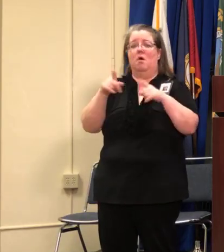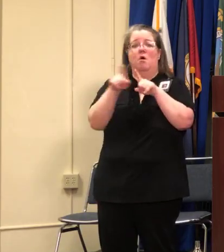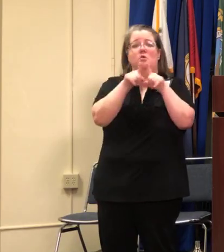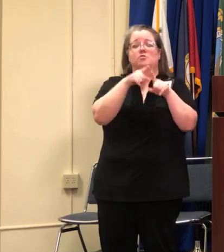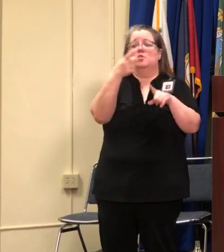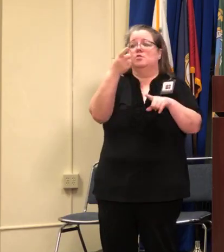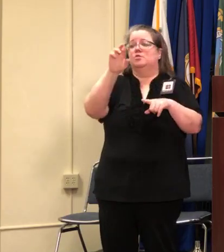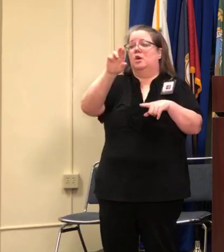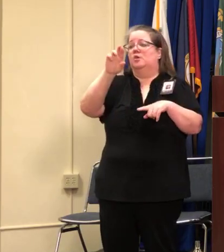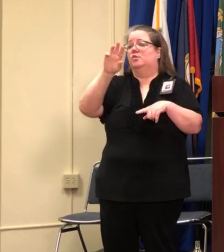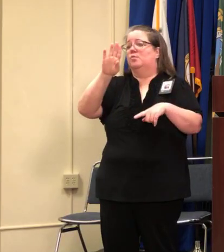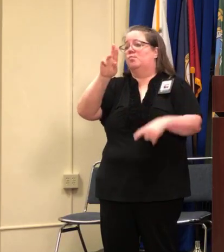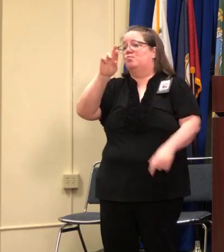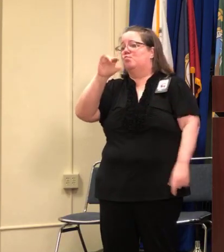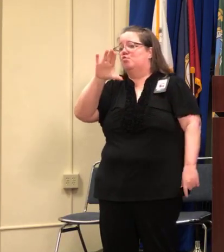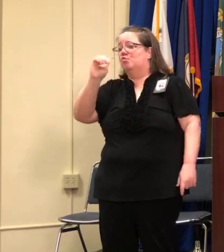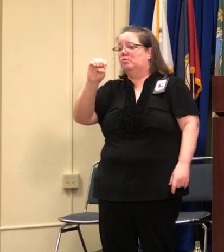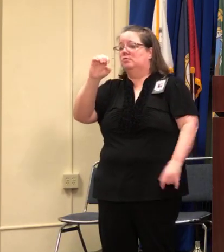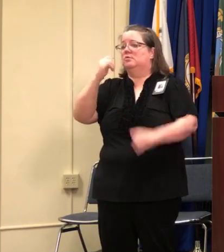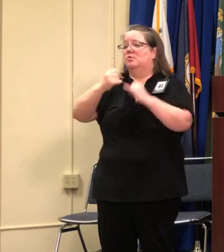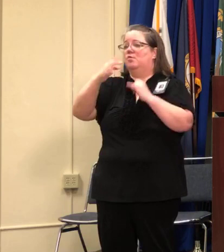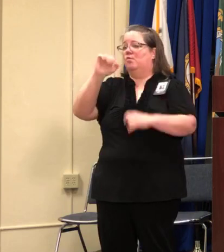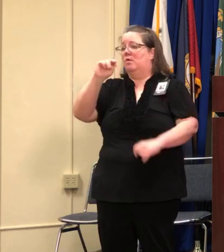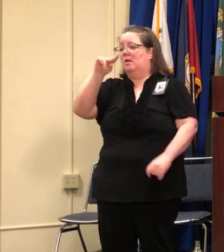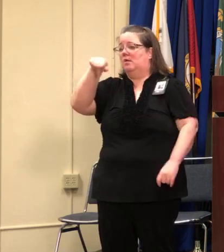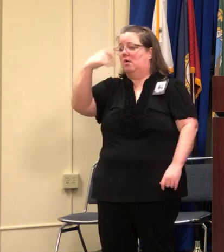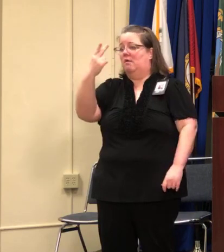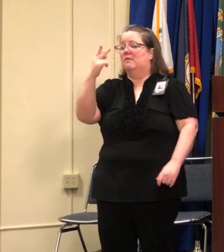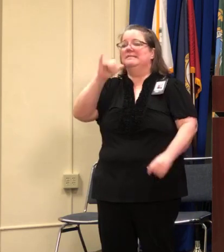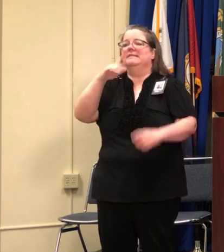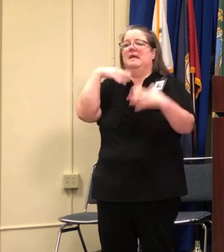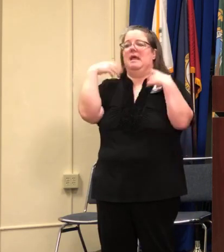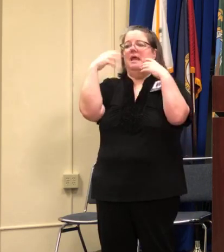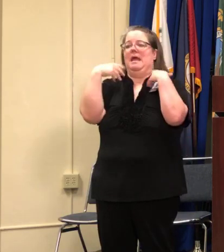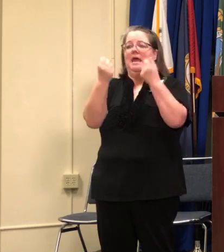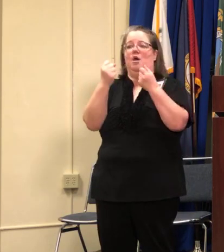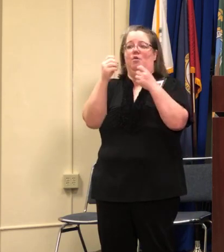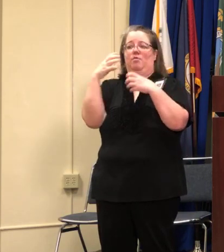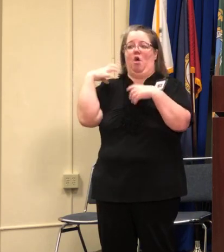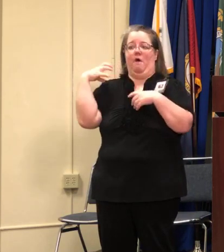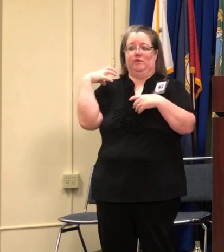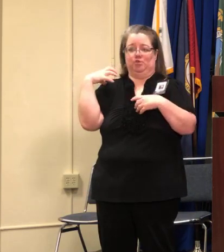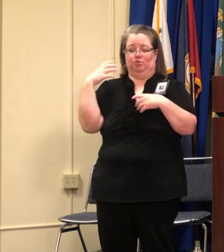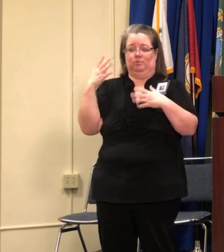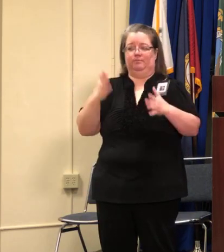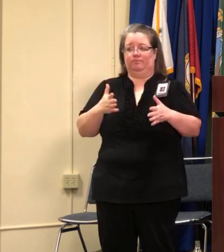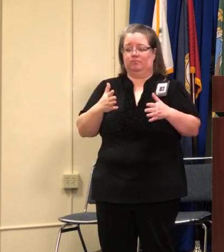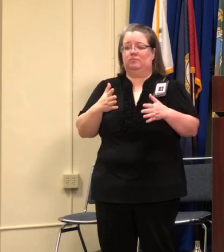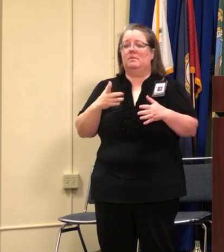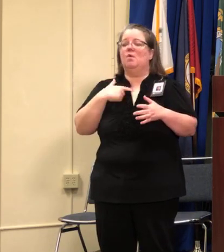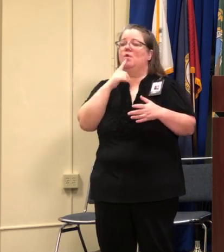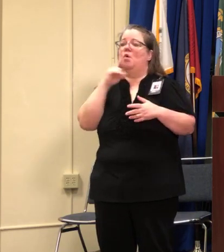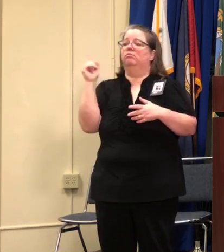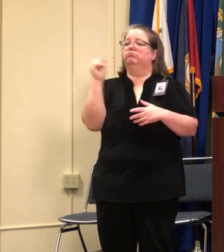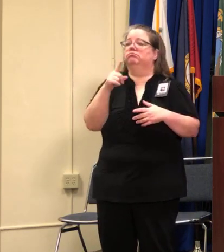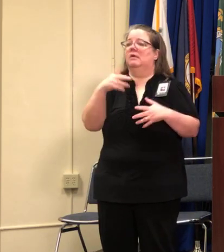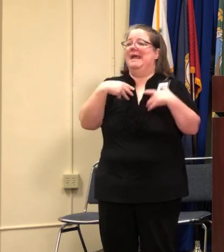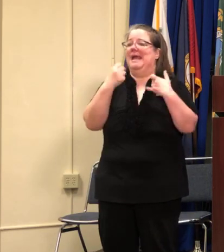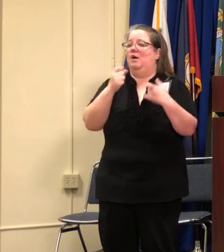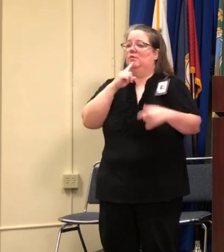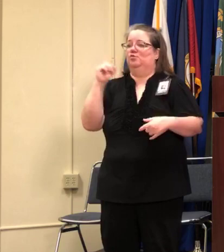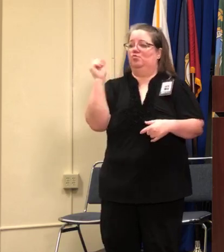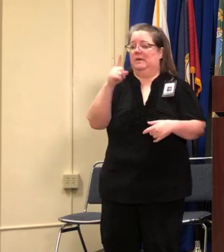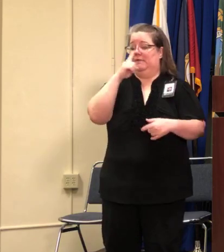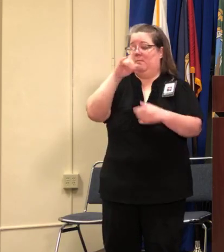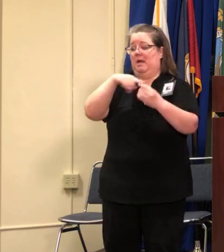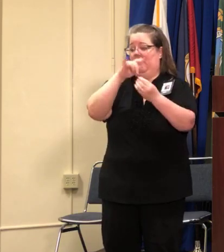Bruce Randolph an opportunity to speak. He's our health officer. And together we're issuing a health directive, and so I thought it would be good for you to hear from